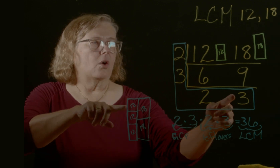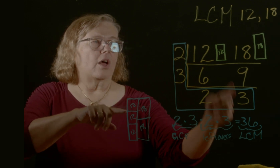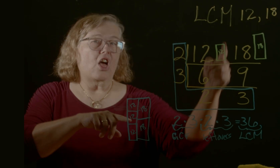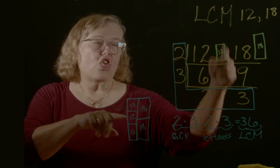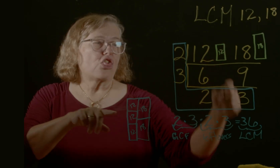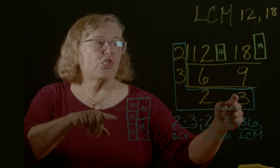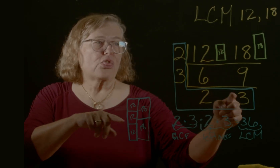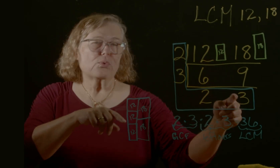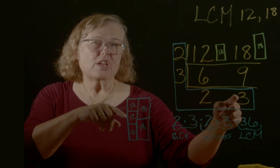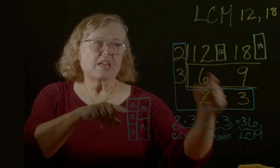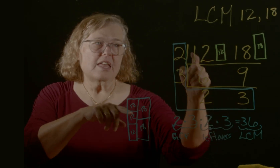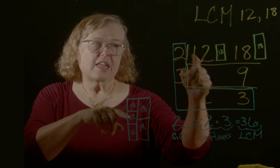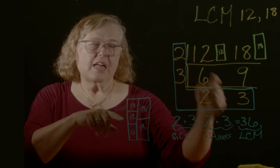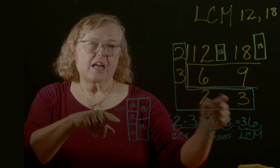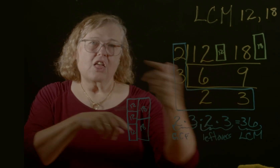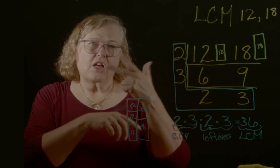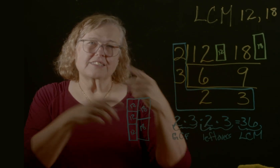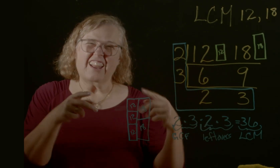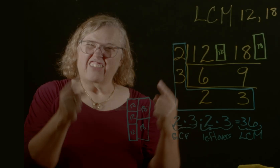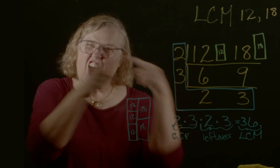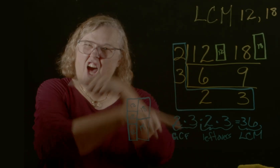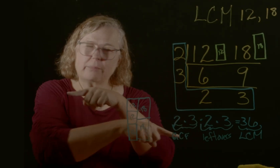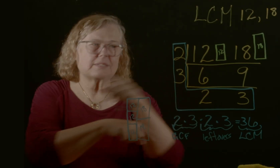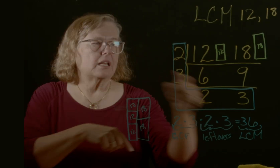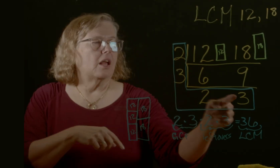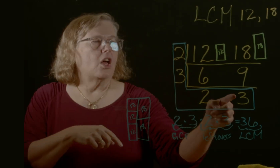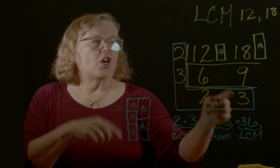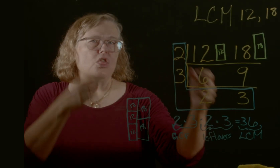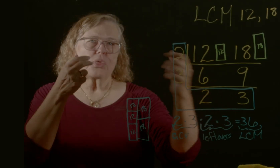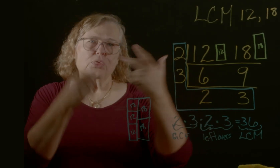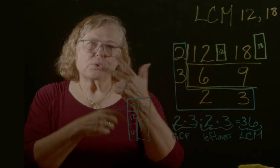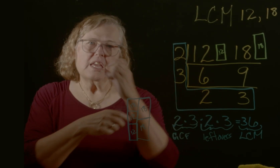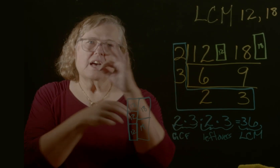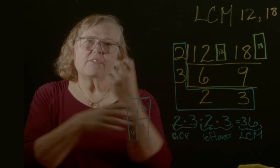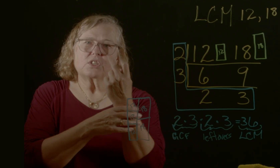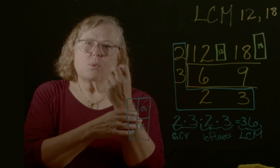So the 3, it kind of goes across, right? So if we have 3 of the 12 inches,